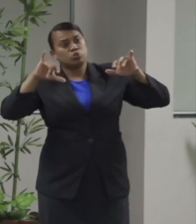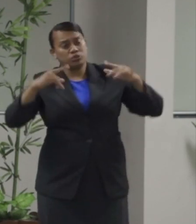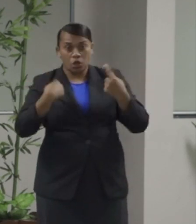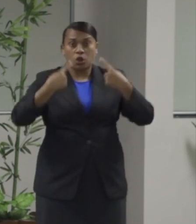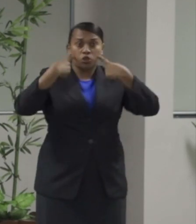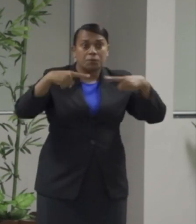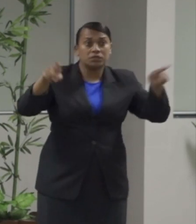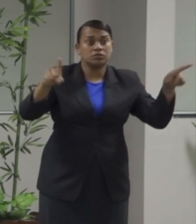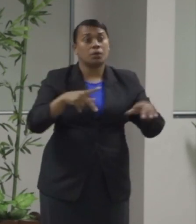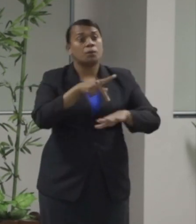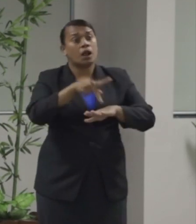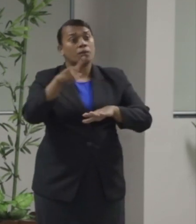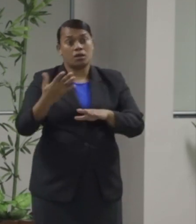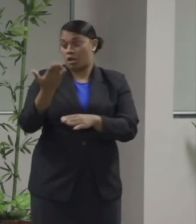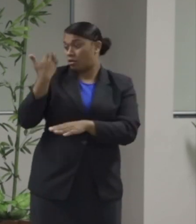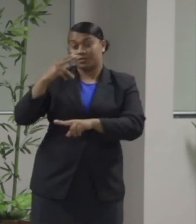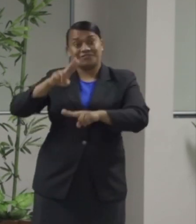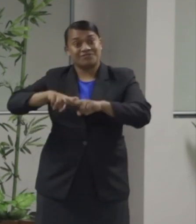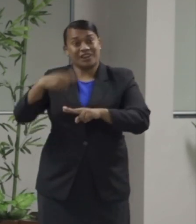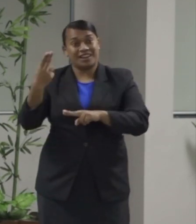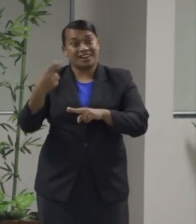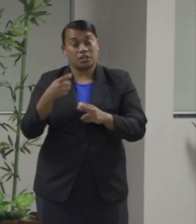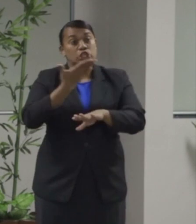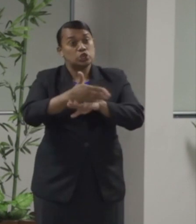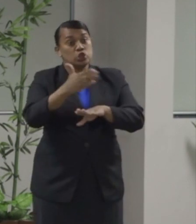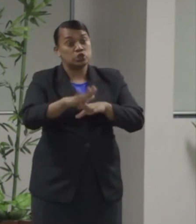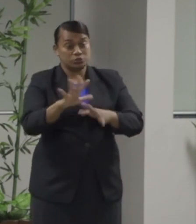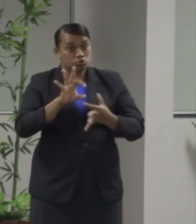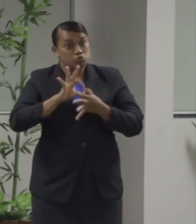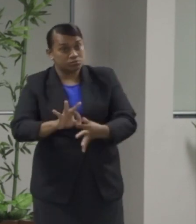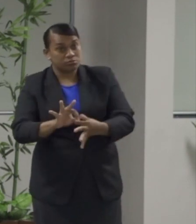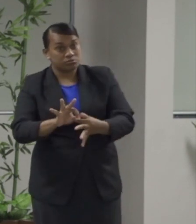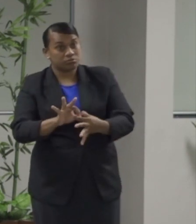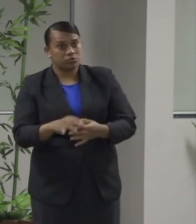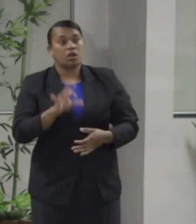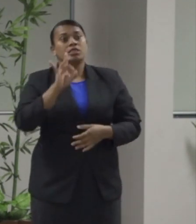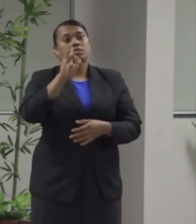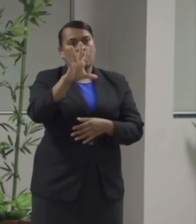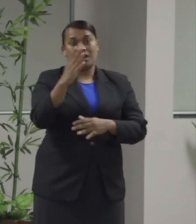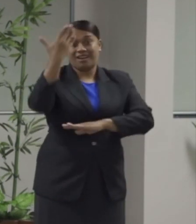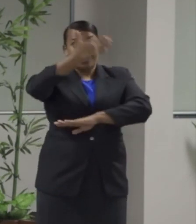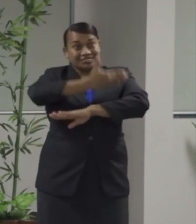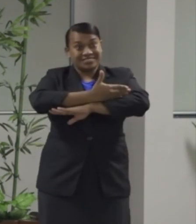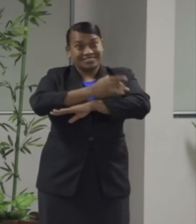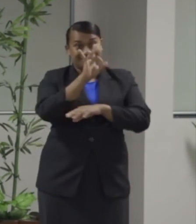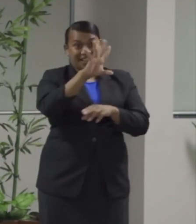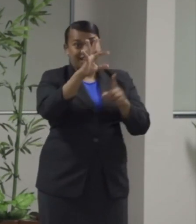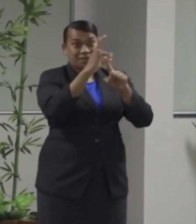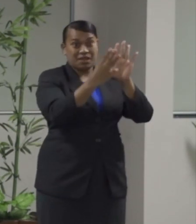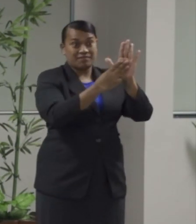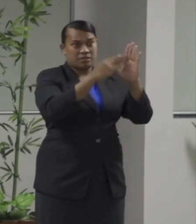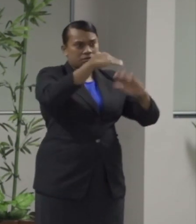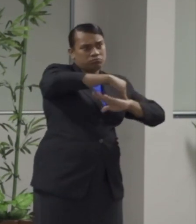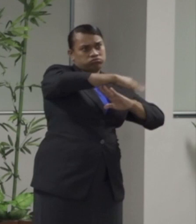Friday, a new nationwide curfew that will be enforced from 10 p.m. at night until 5 a.m. in the